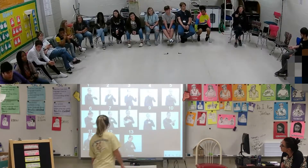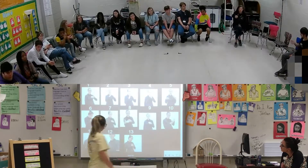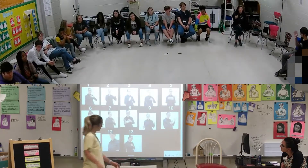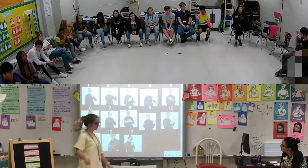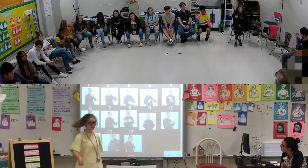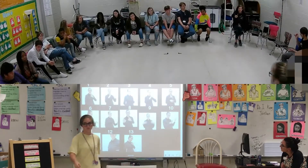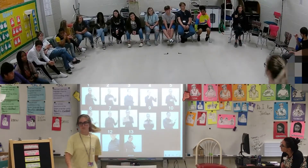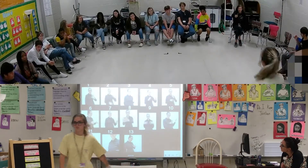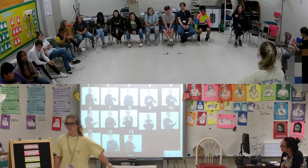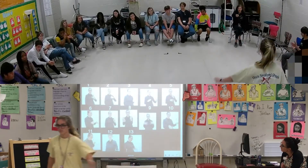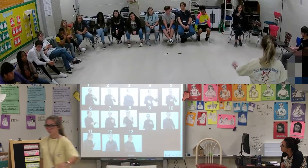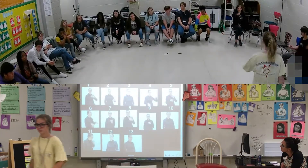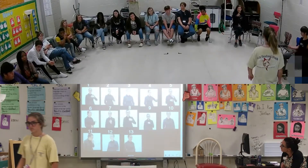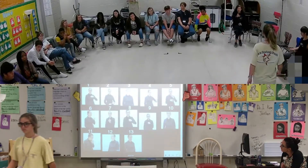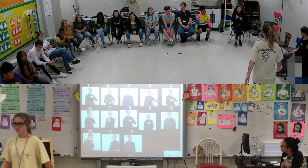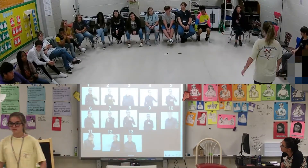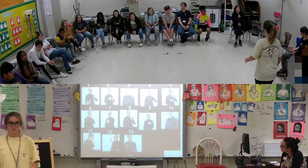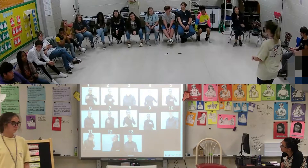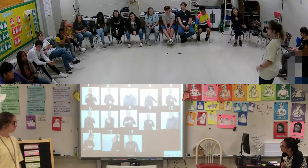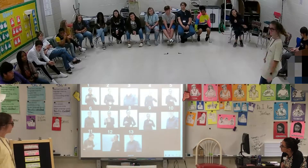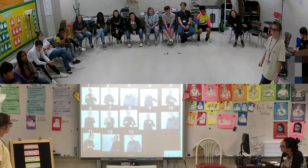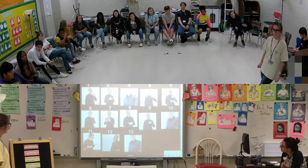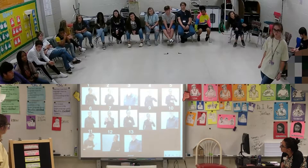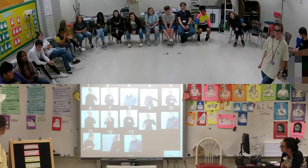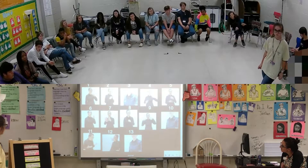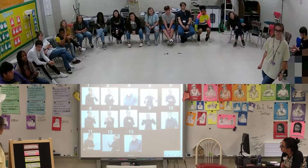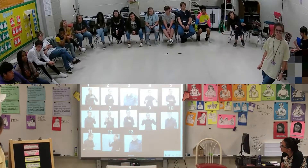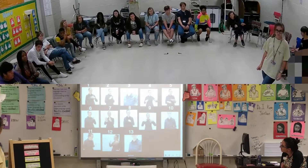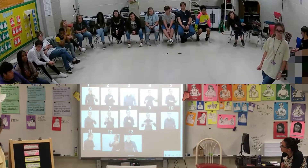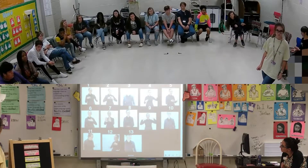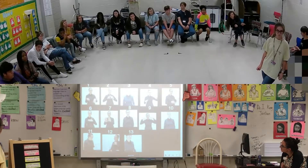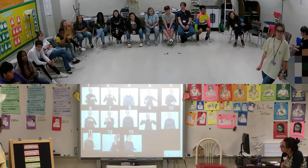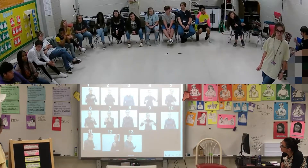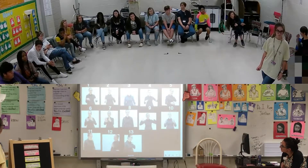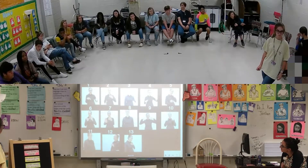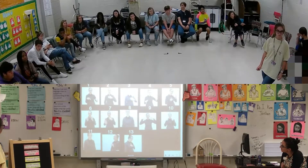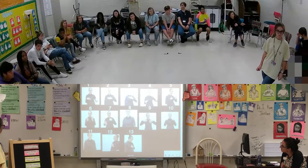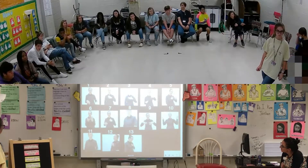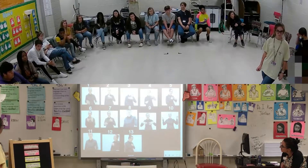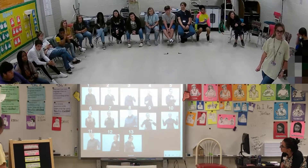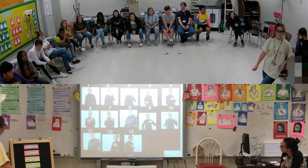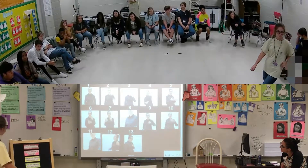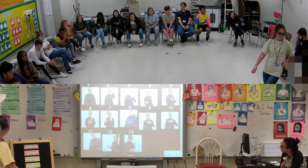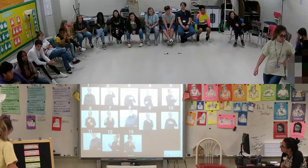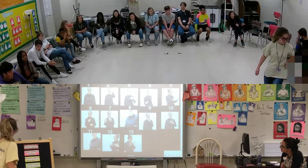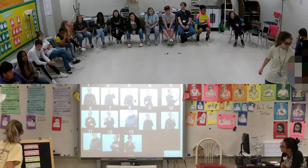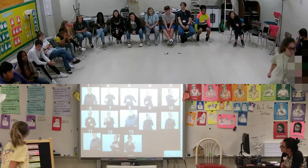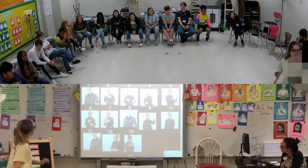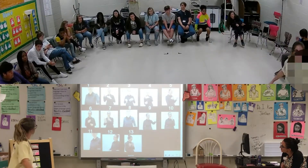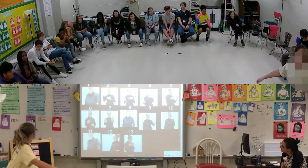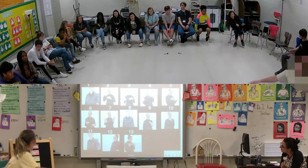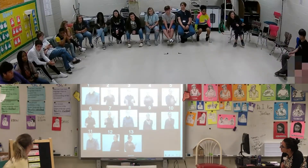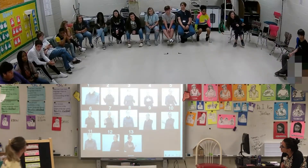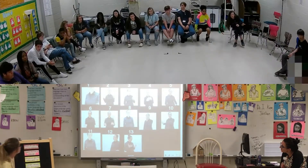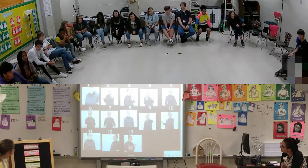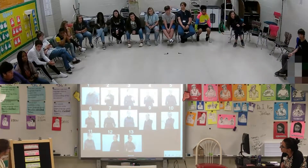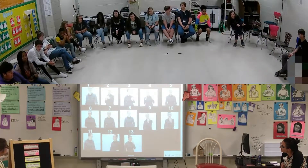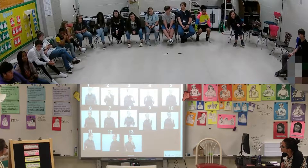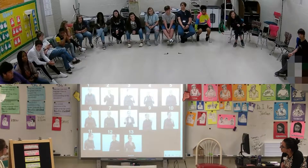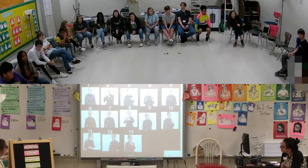door, and then her, I think, Yeah, that's in the right And spot. let her mom talking to her. yeah. I